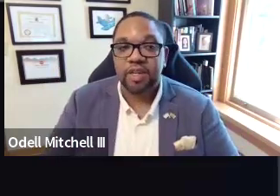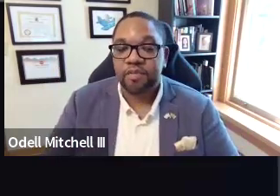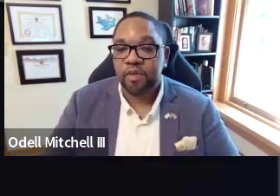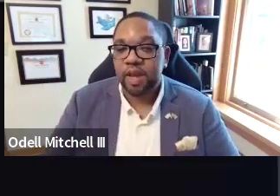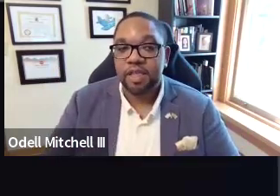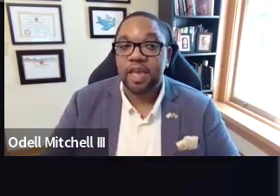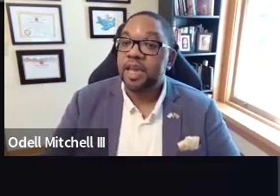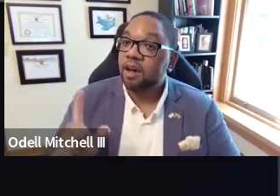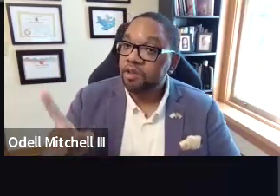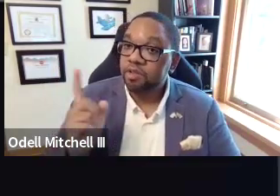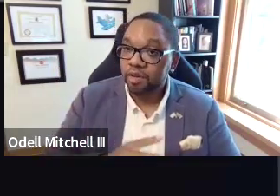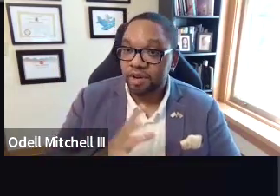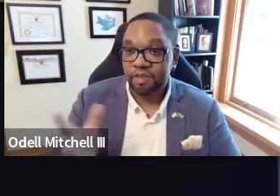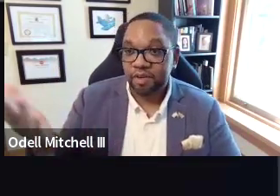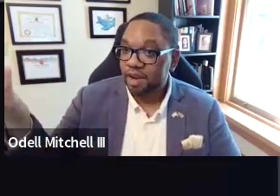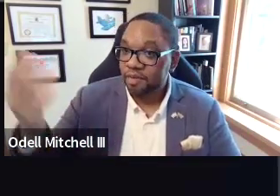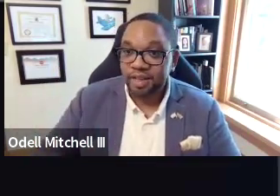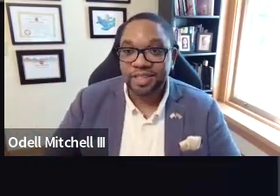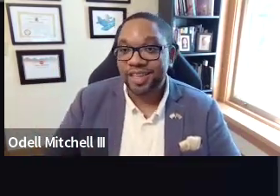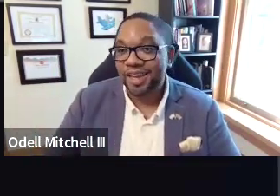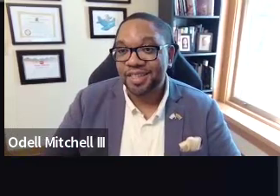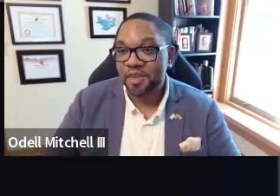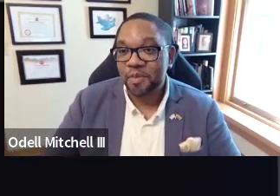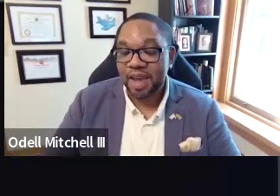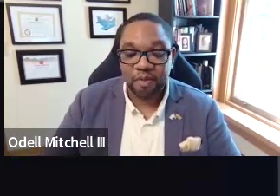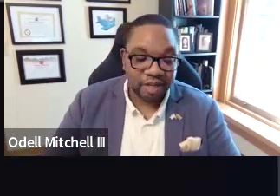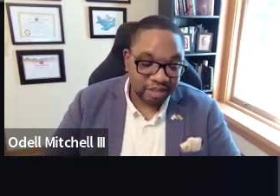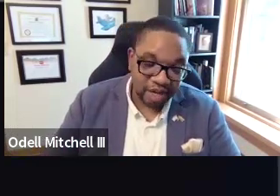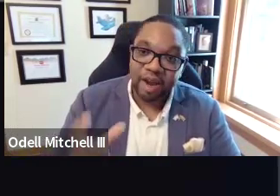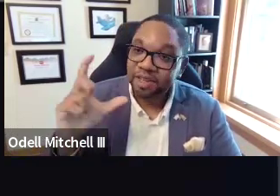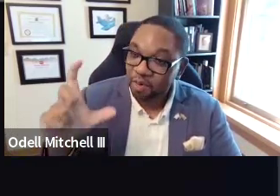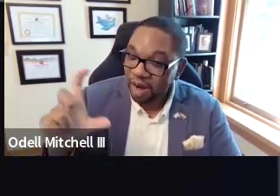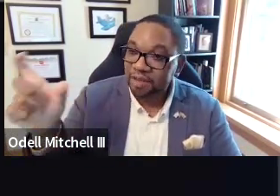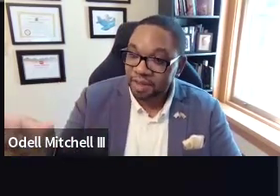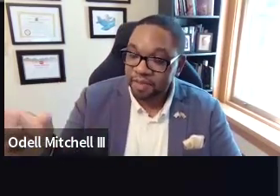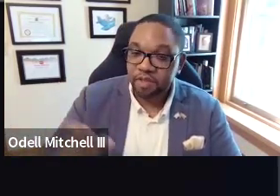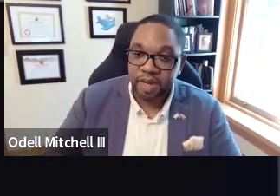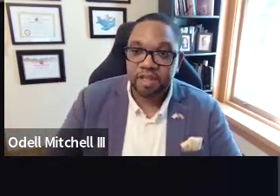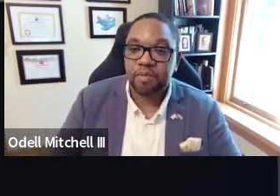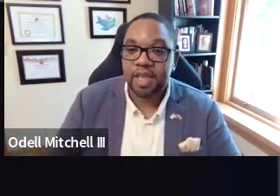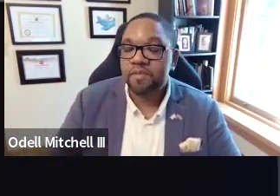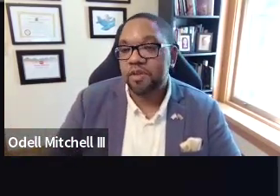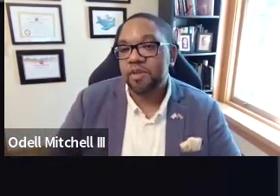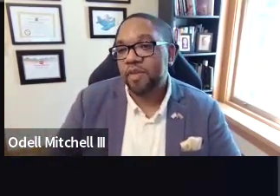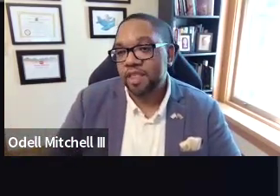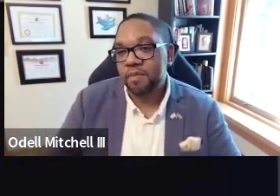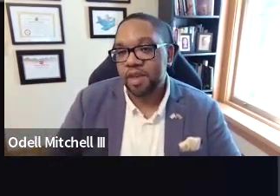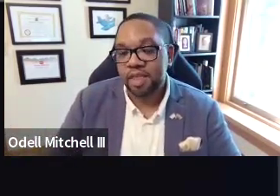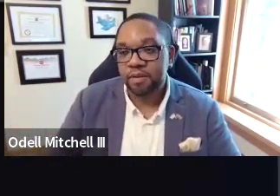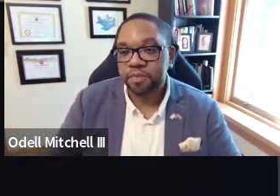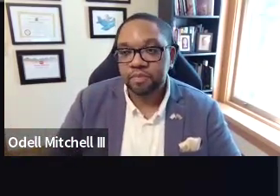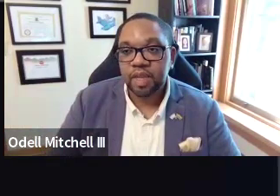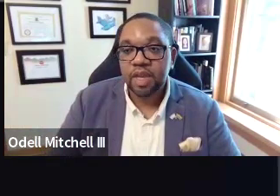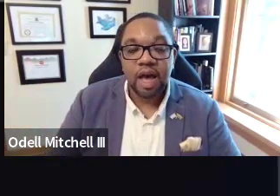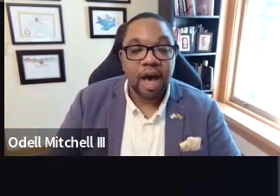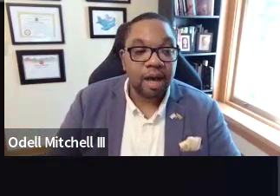reach me in different ways. And also Lawyers for the Creative Arts as another way for us to interact around some of these pieces when that. So you'll find some of that